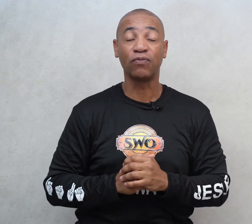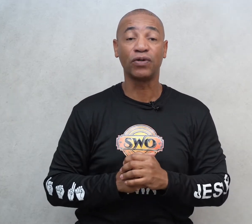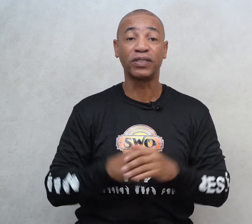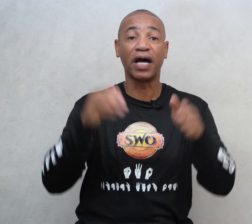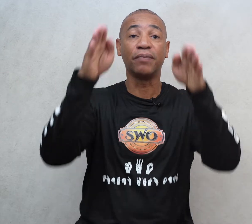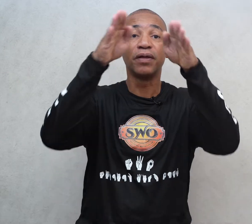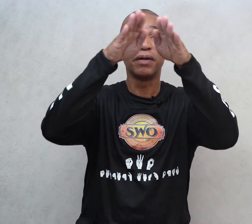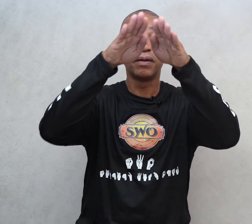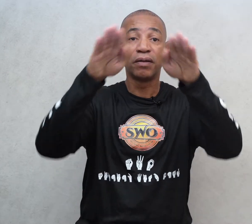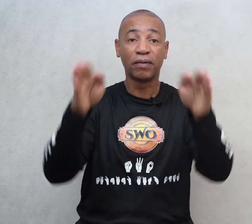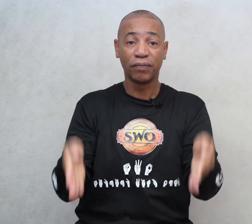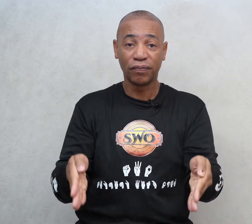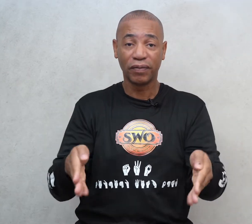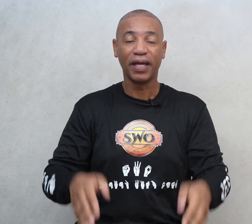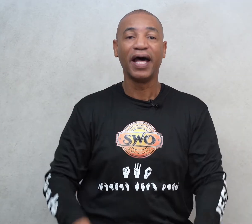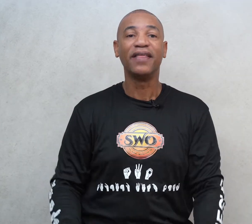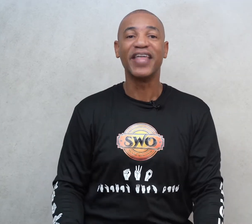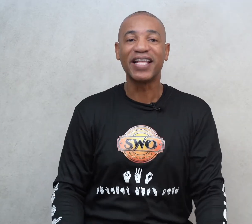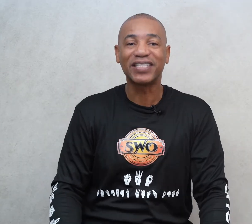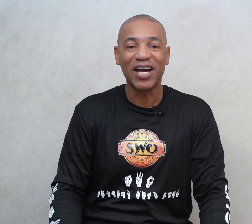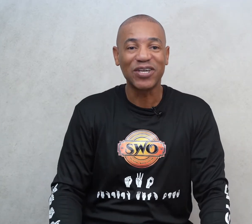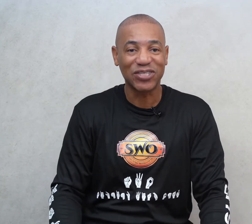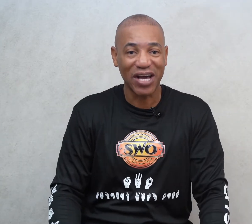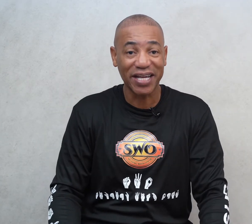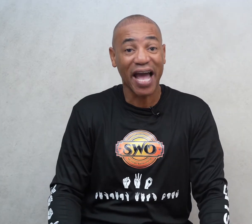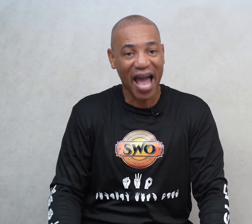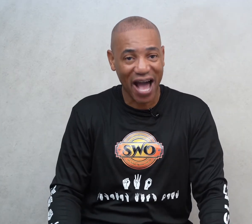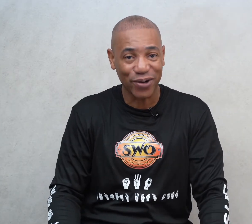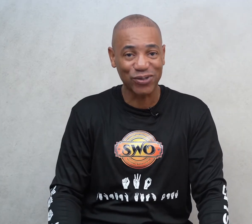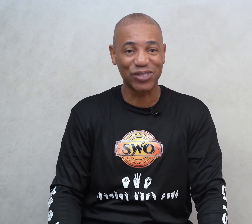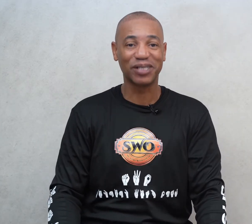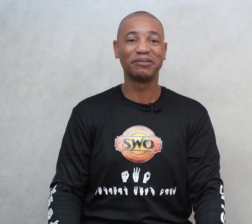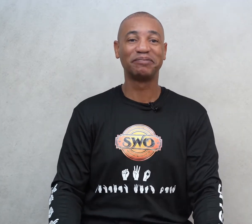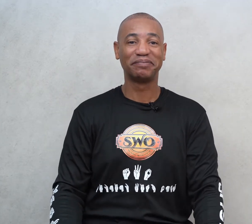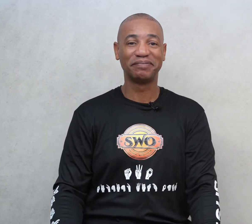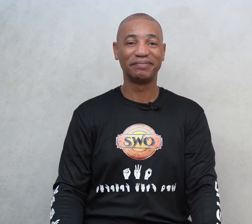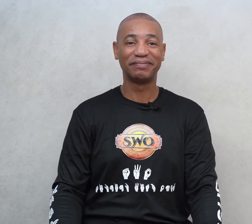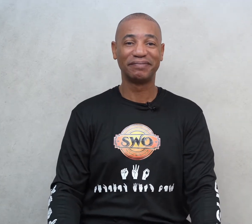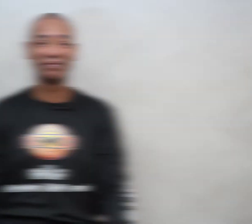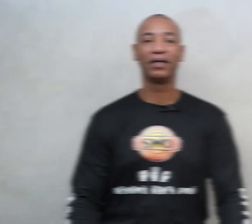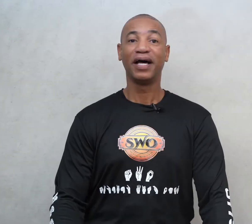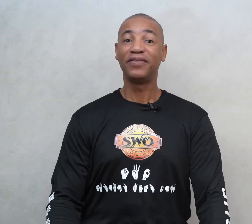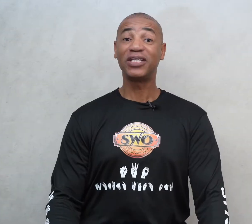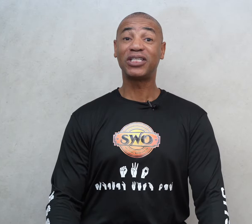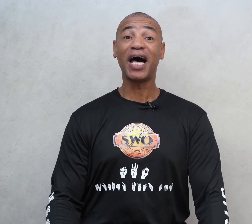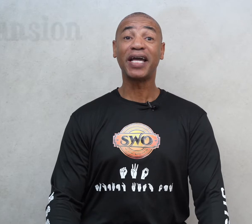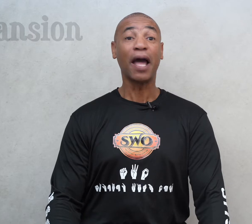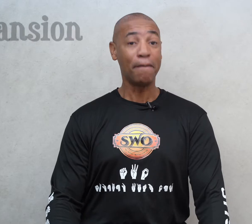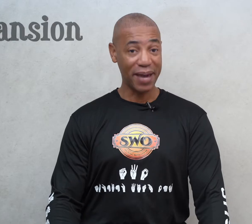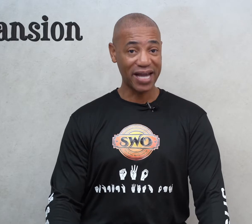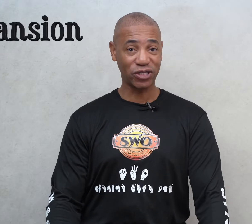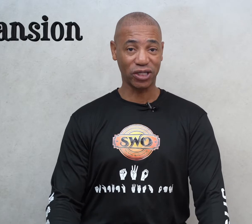time. That is how you sign house. The sign mansion.